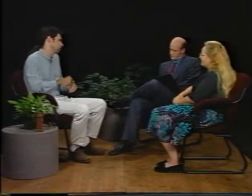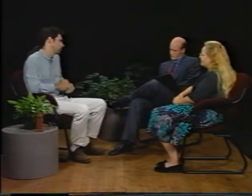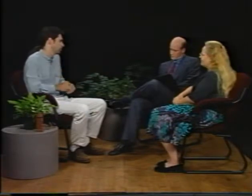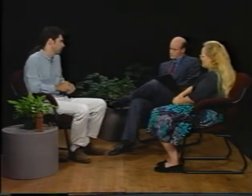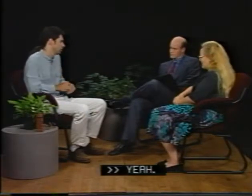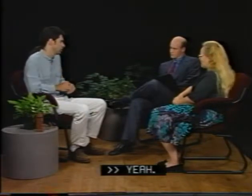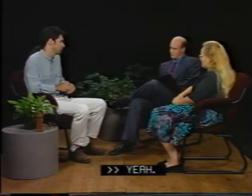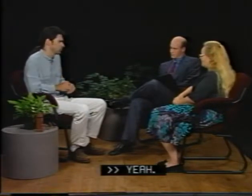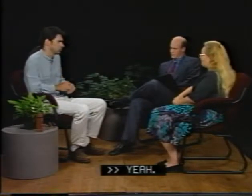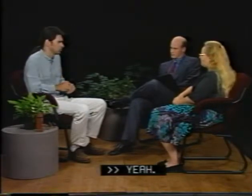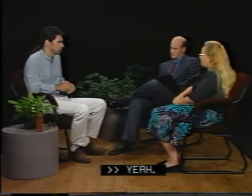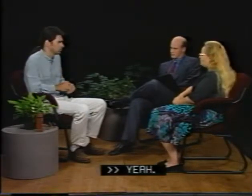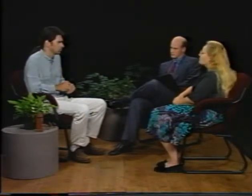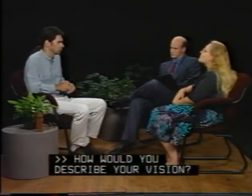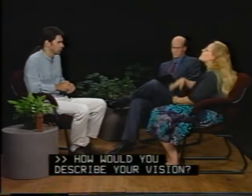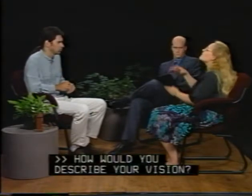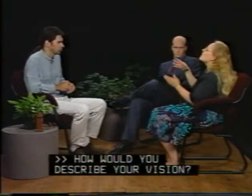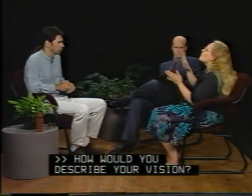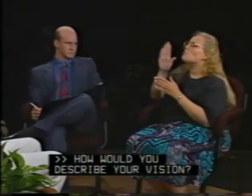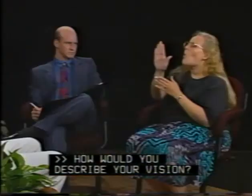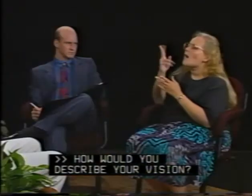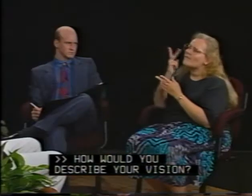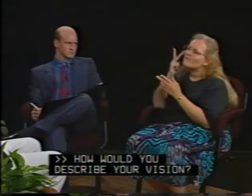Okay. How would you describe your vision?